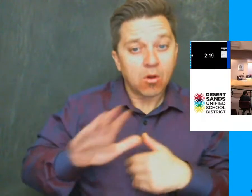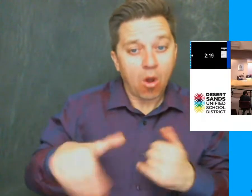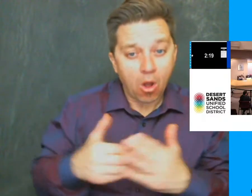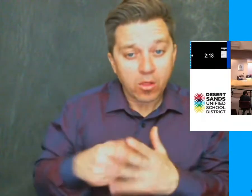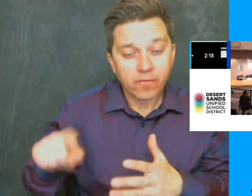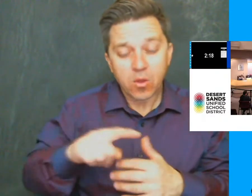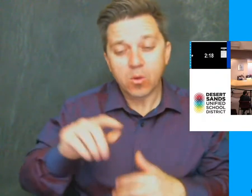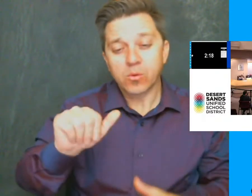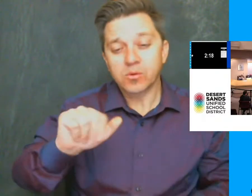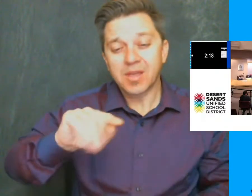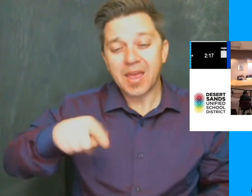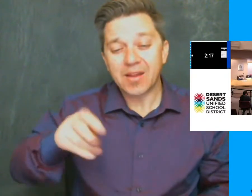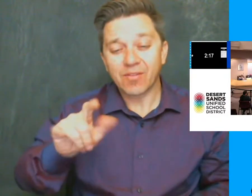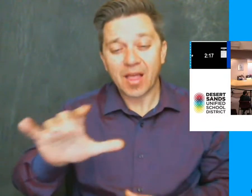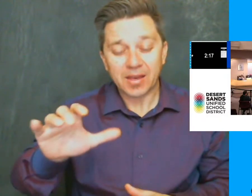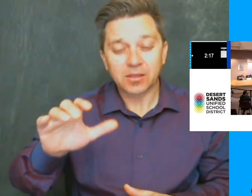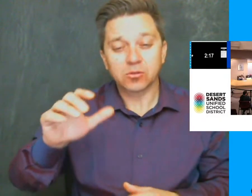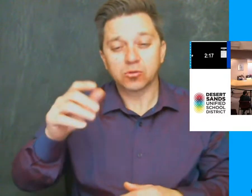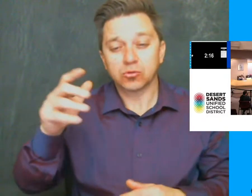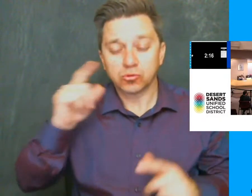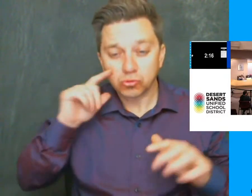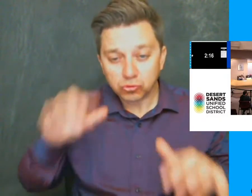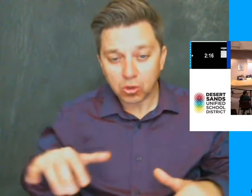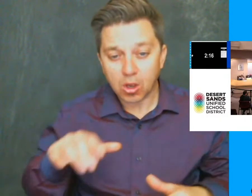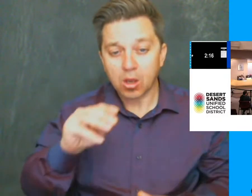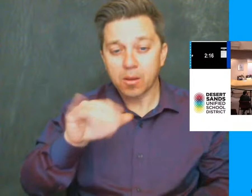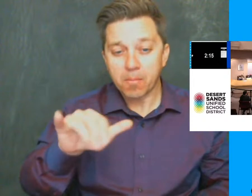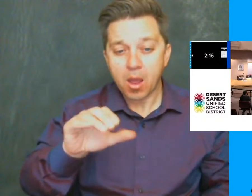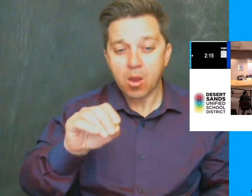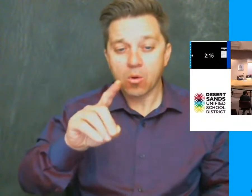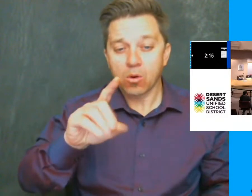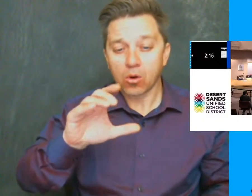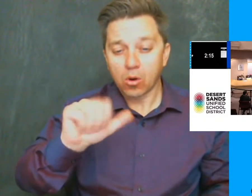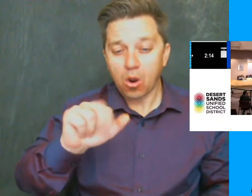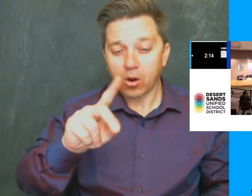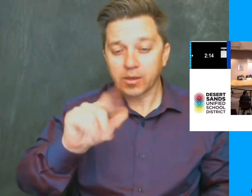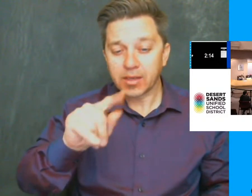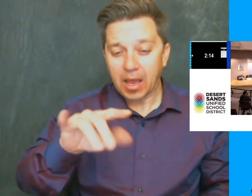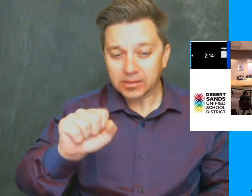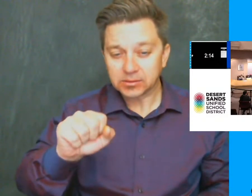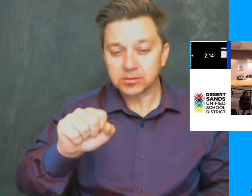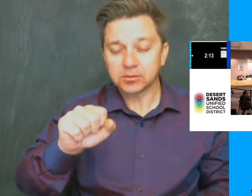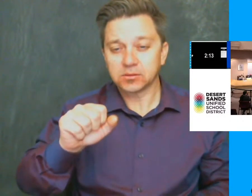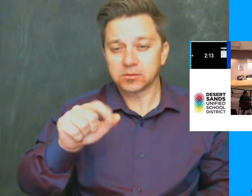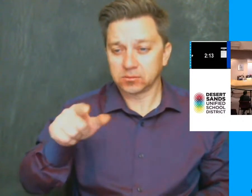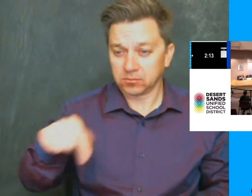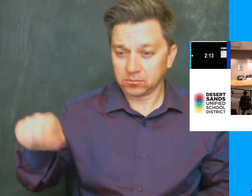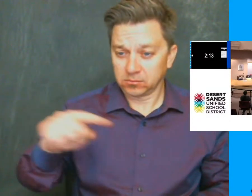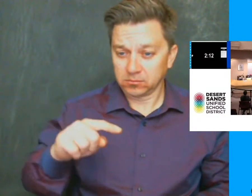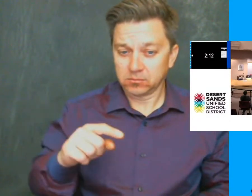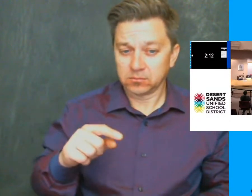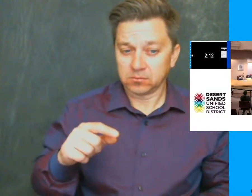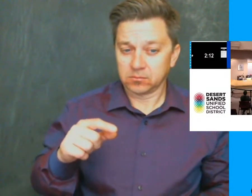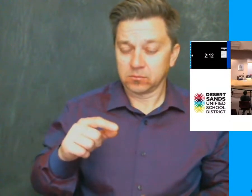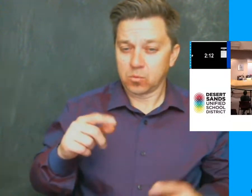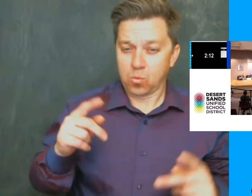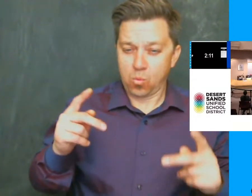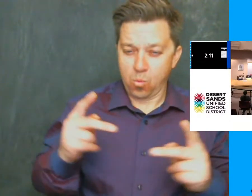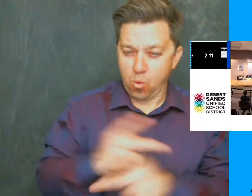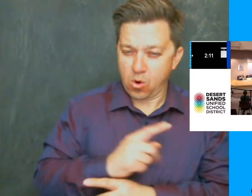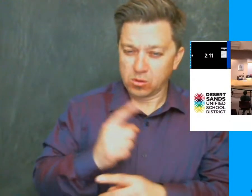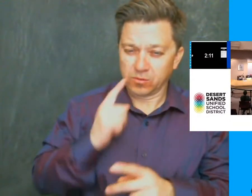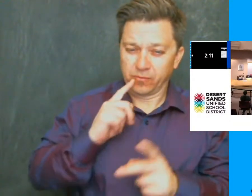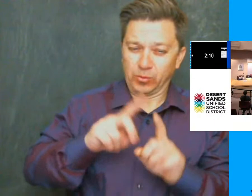anaphylactic shock, myocarditis, and blood clots. Is your career worse if, when the district and each of